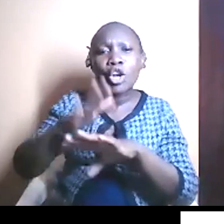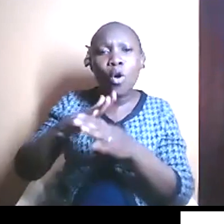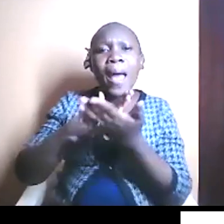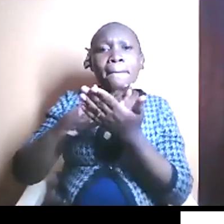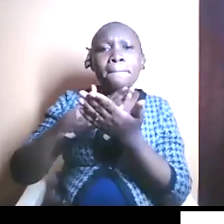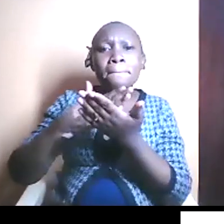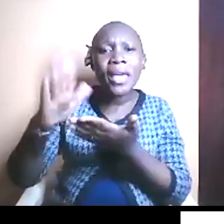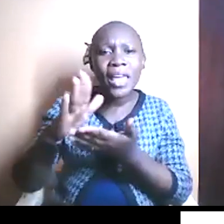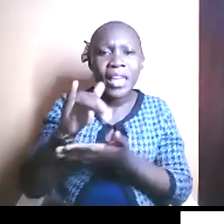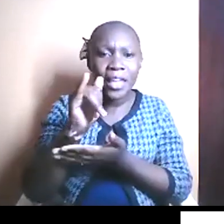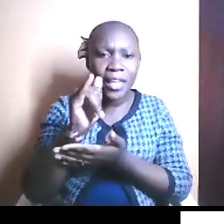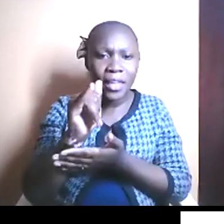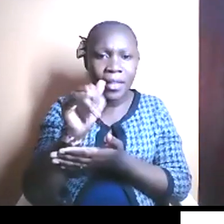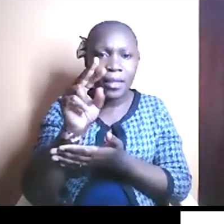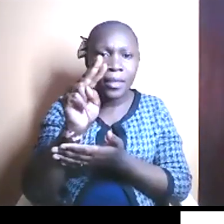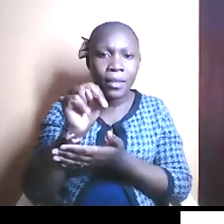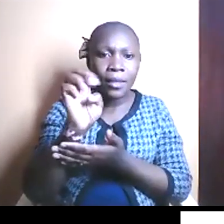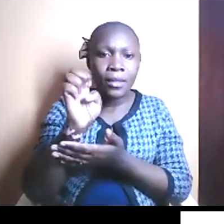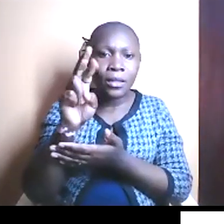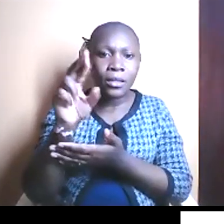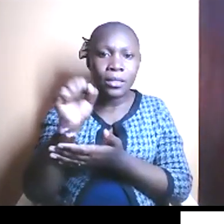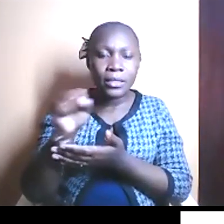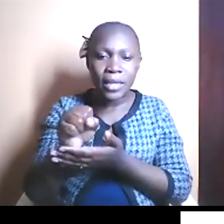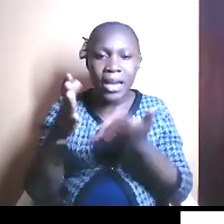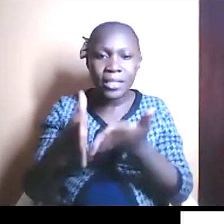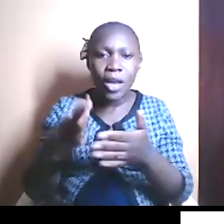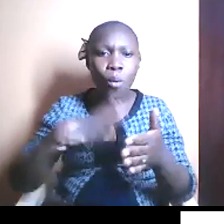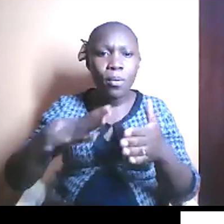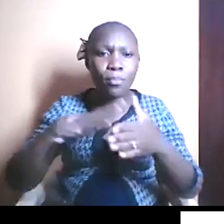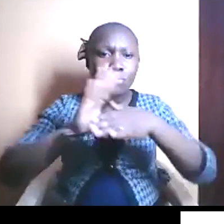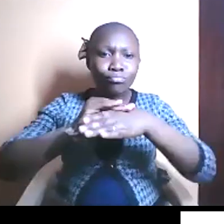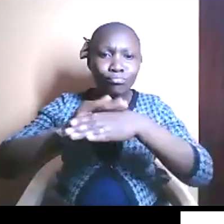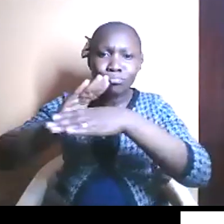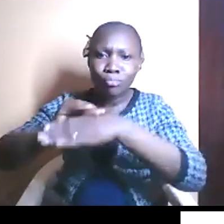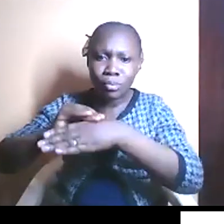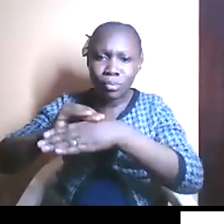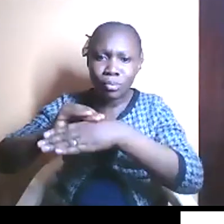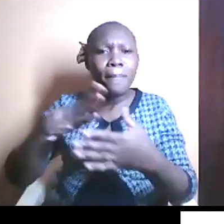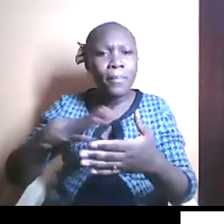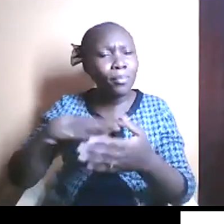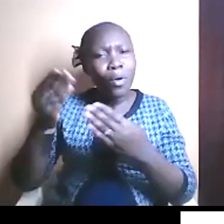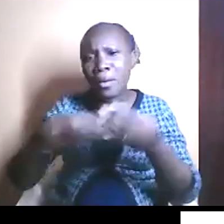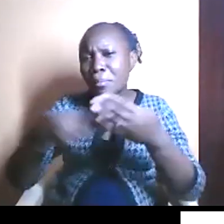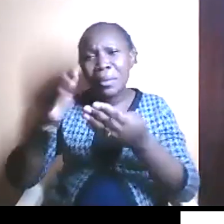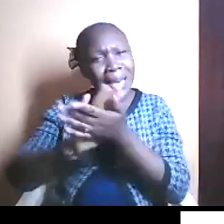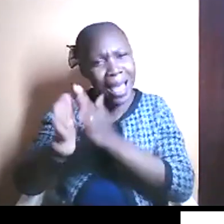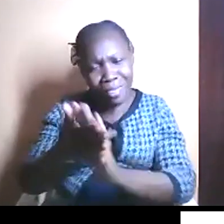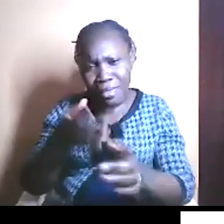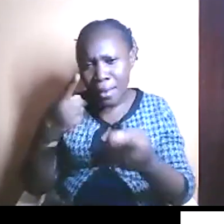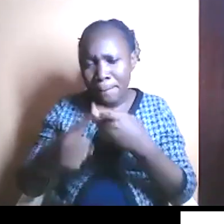where a lot of companies were perpetually engaging interns for free. These interns contribute to the bottom